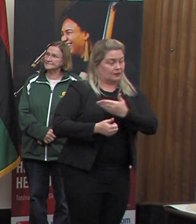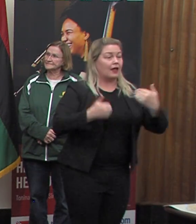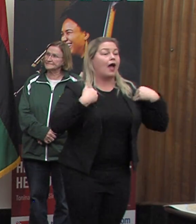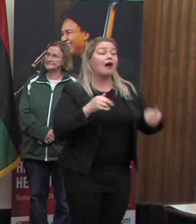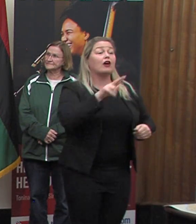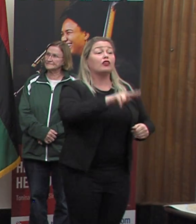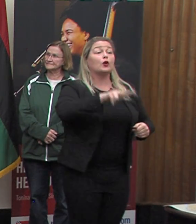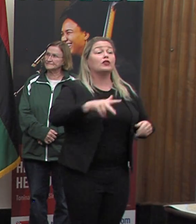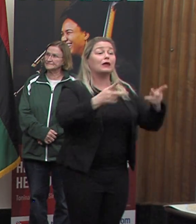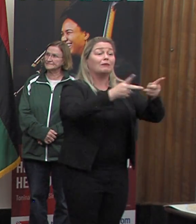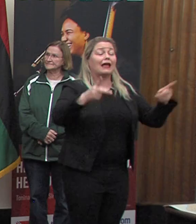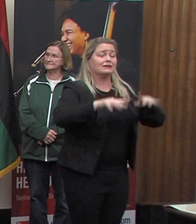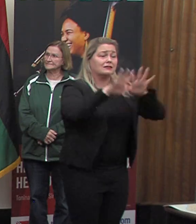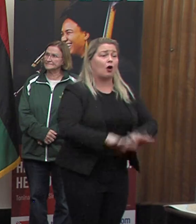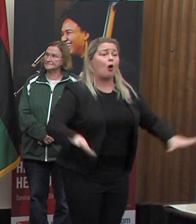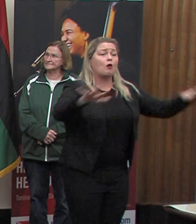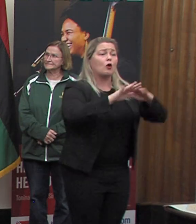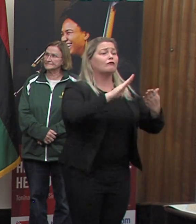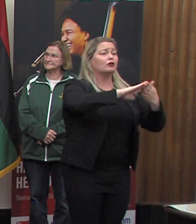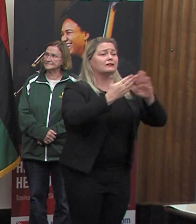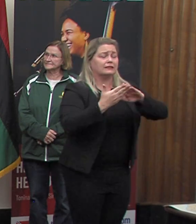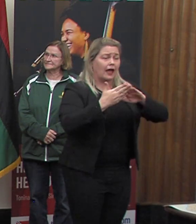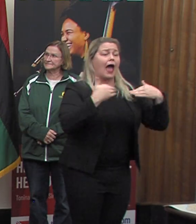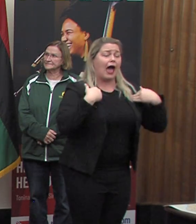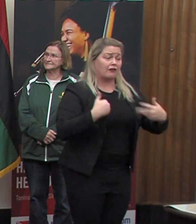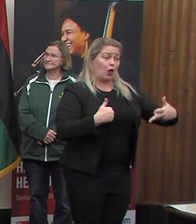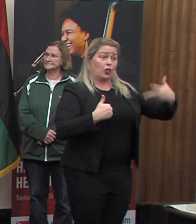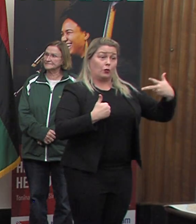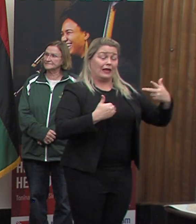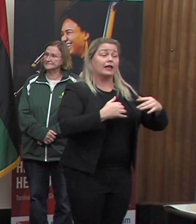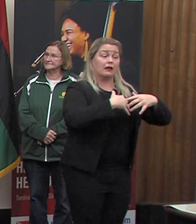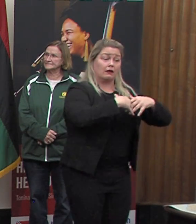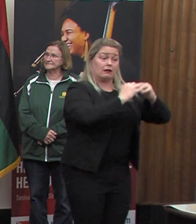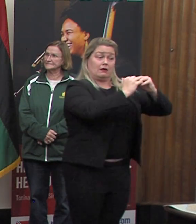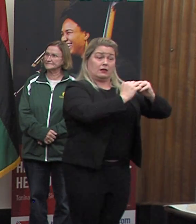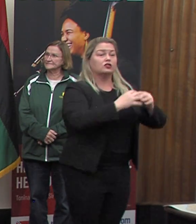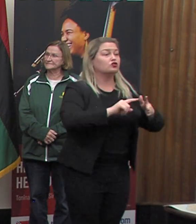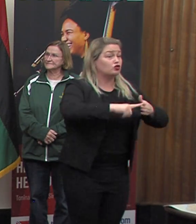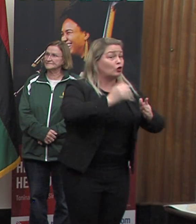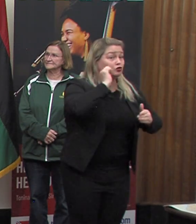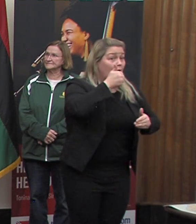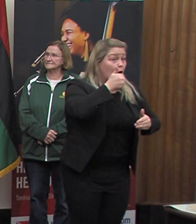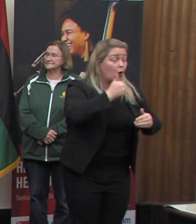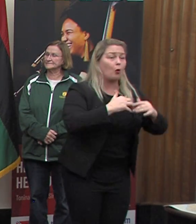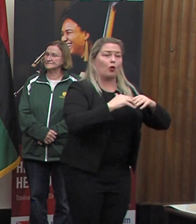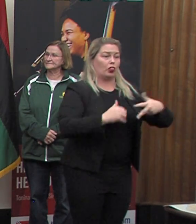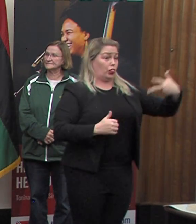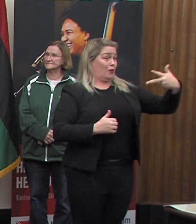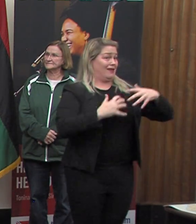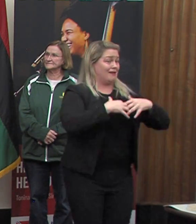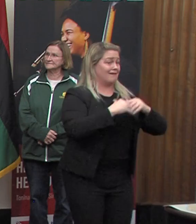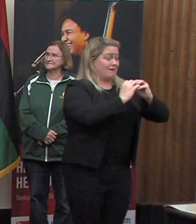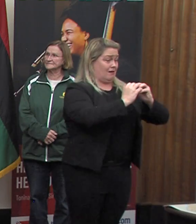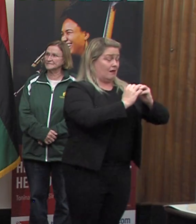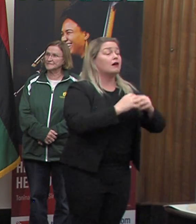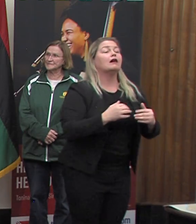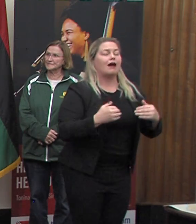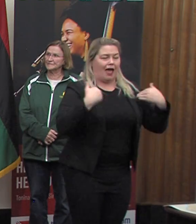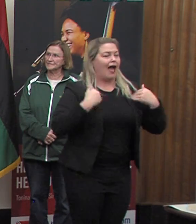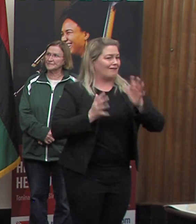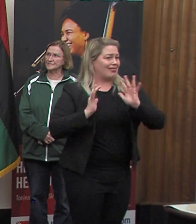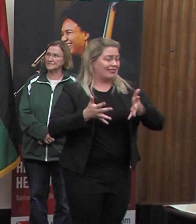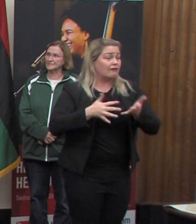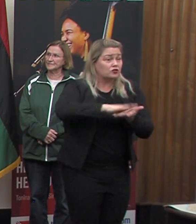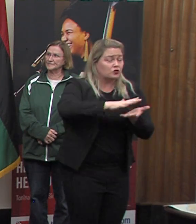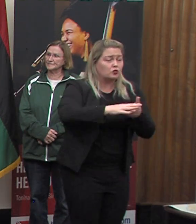33 sites throughout the city. Three sites will be stood up starting tomorrow, and the rest of them will be stood up